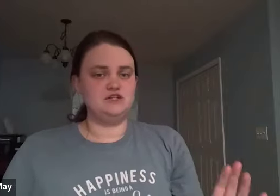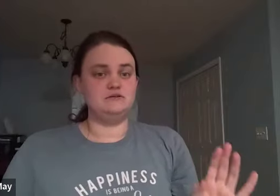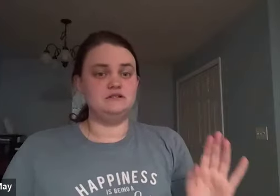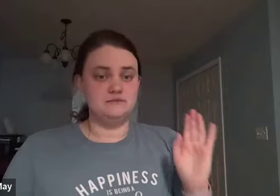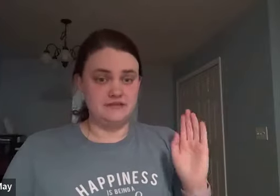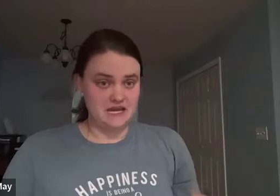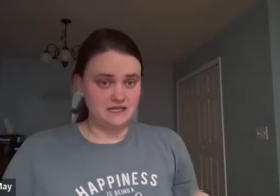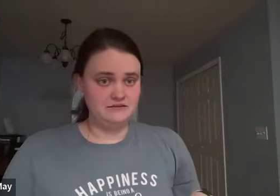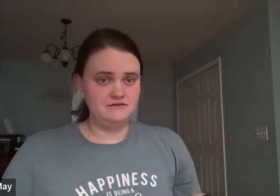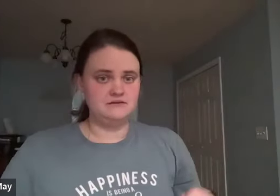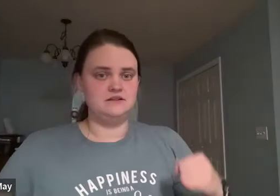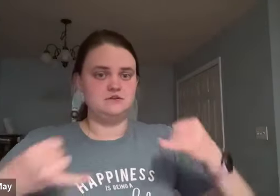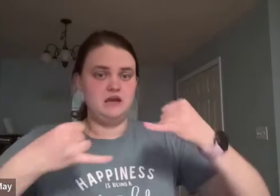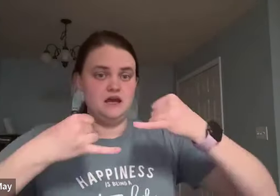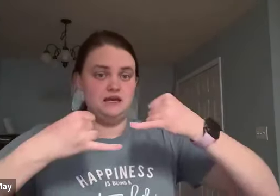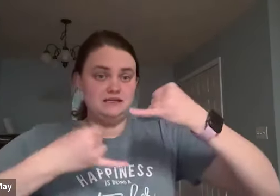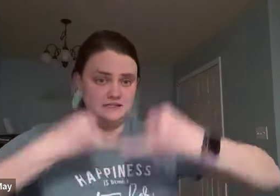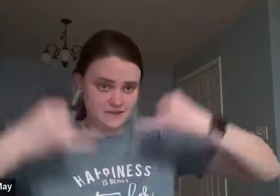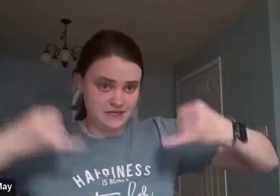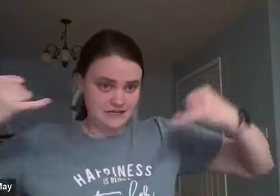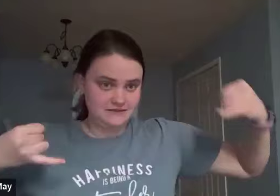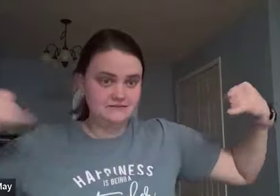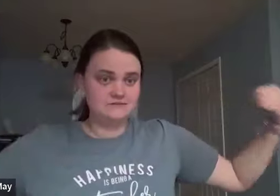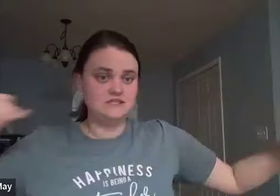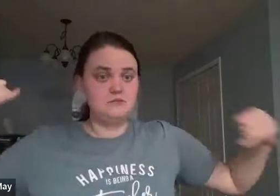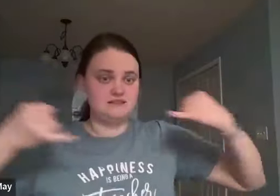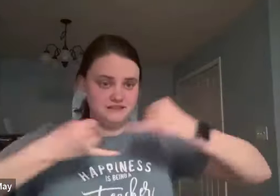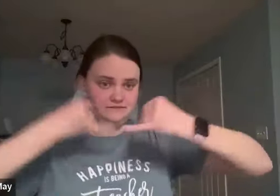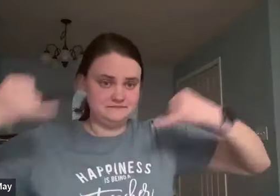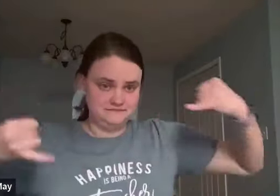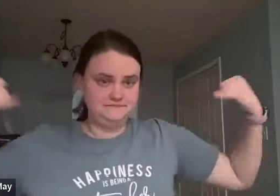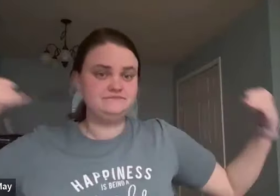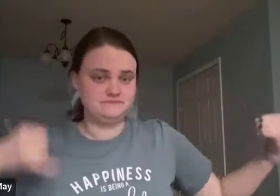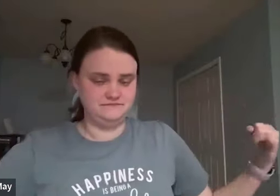to spaghetti. So we had spaghetti / pasta.